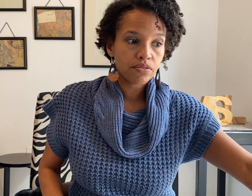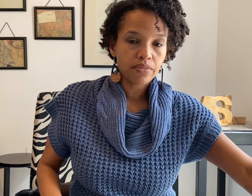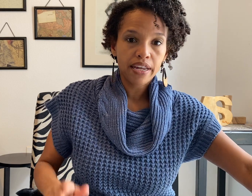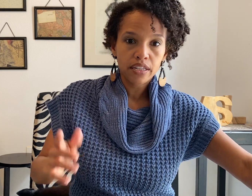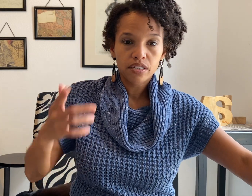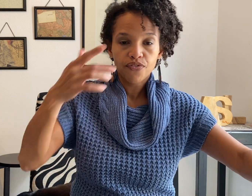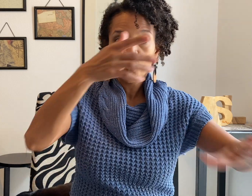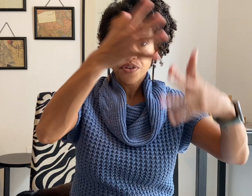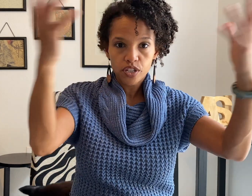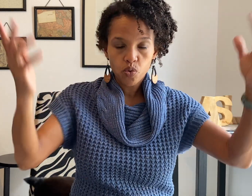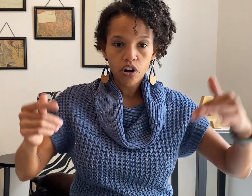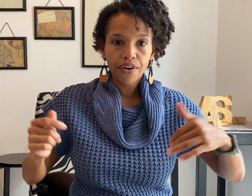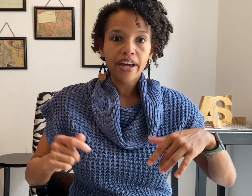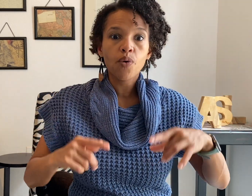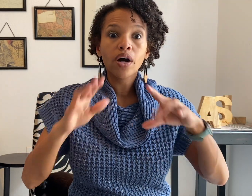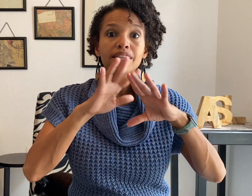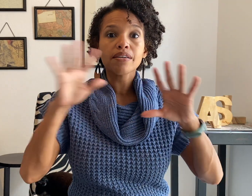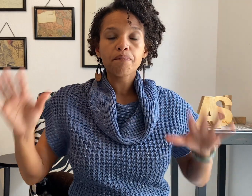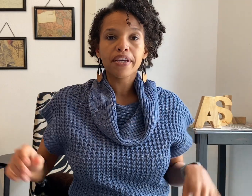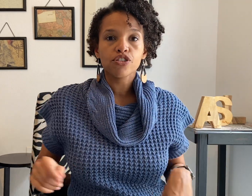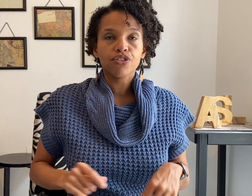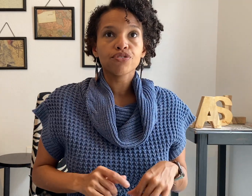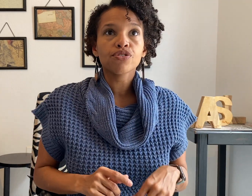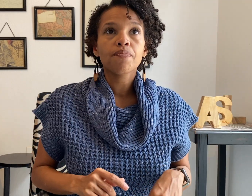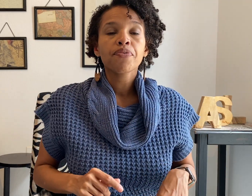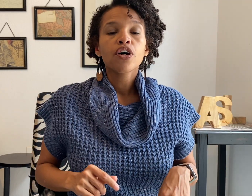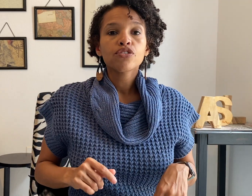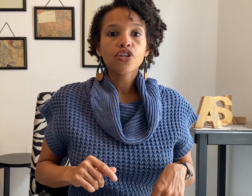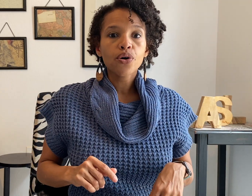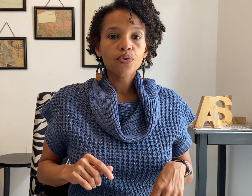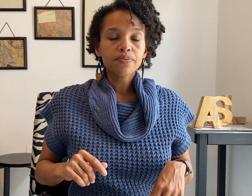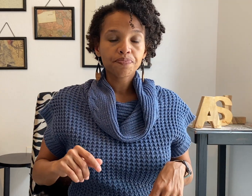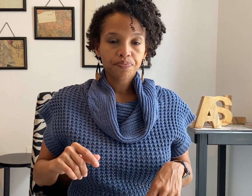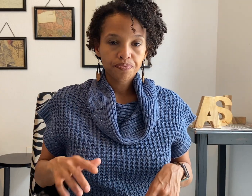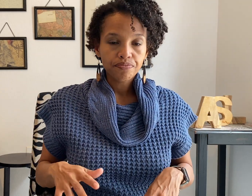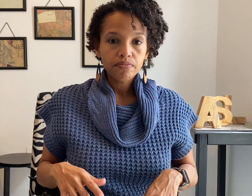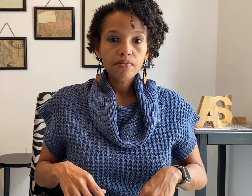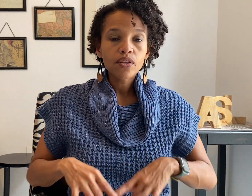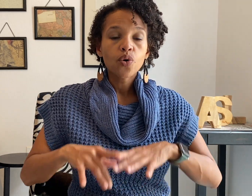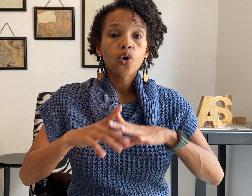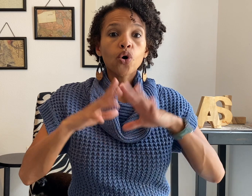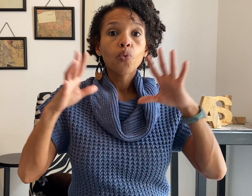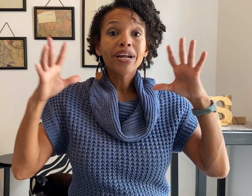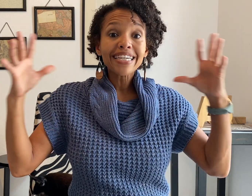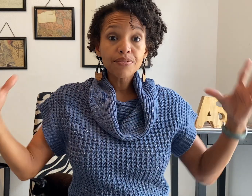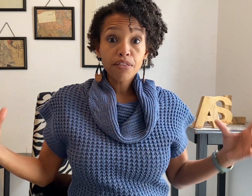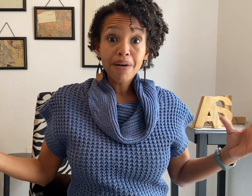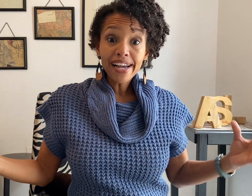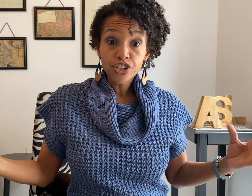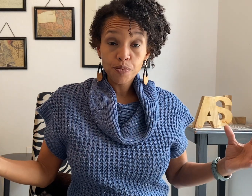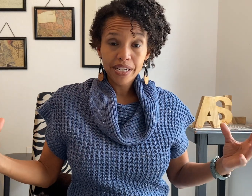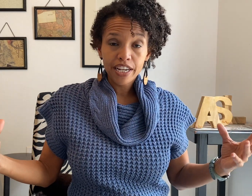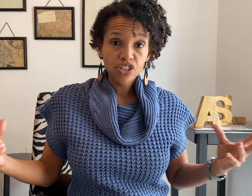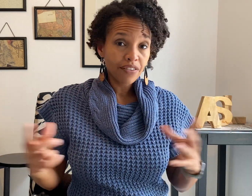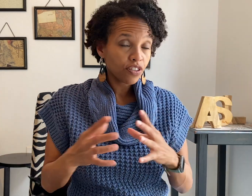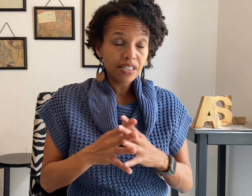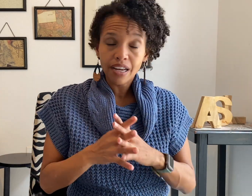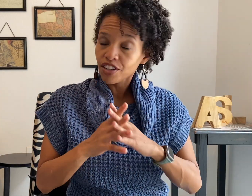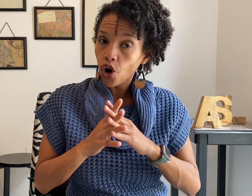and it's for this wall, right? I wanted some pictures. So what I did with my interpretation of this is not the only